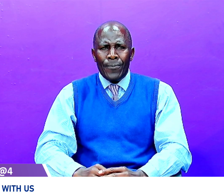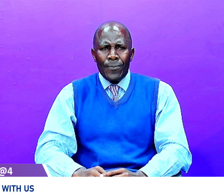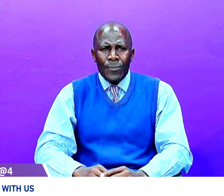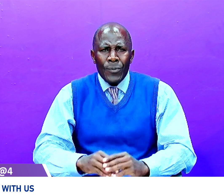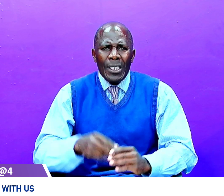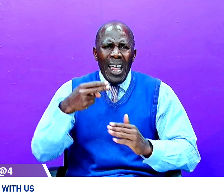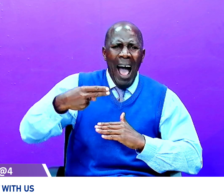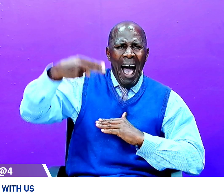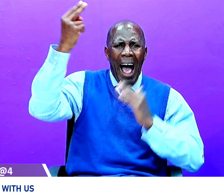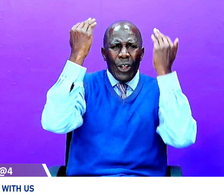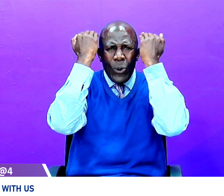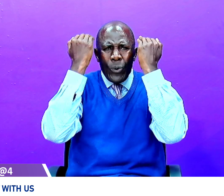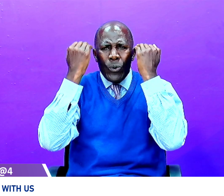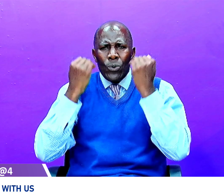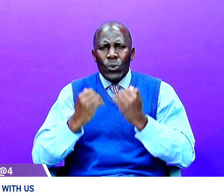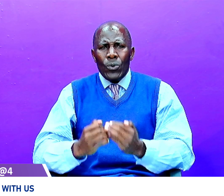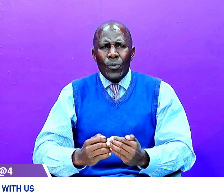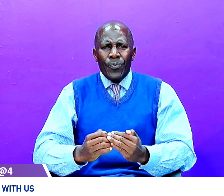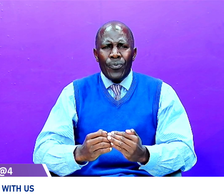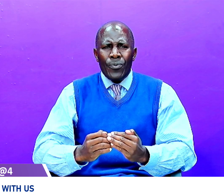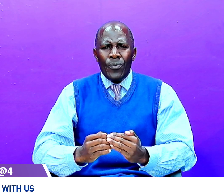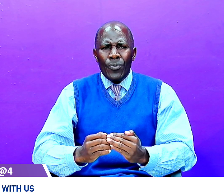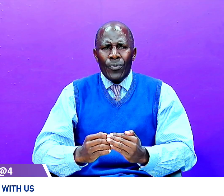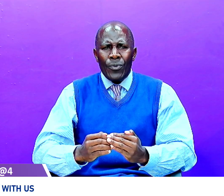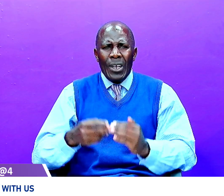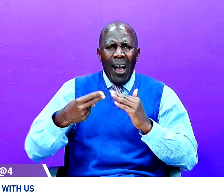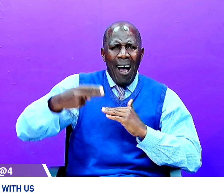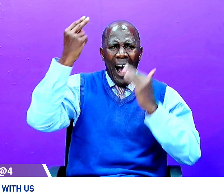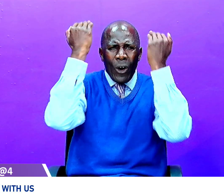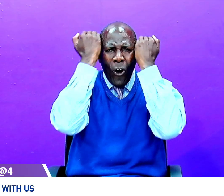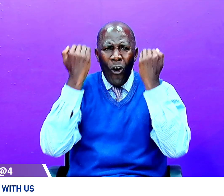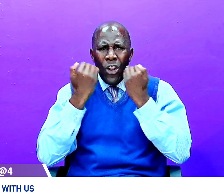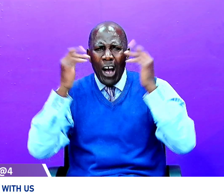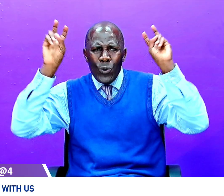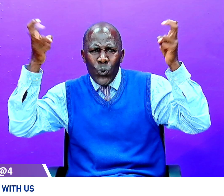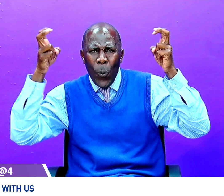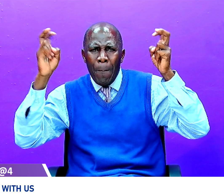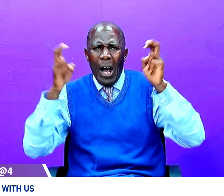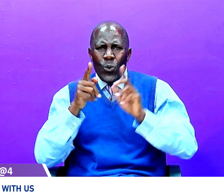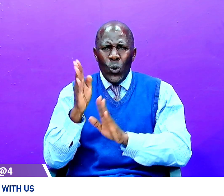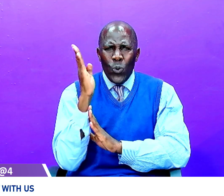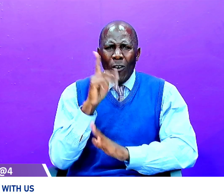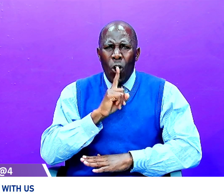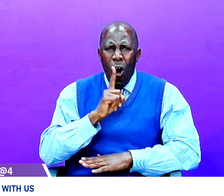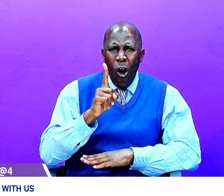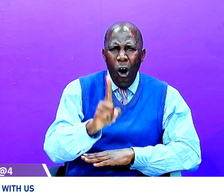news, we come to our final news update, where the High Court has issued an interim order